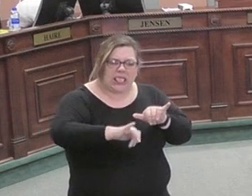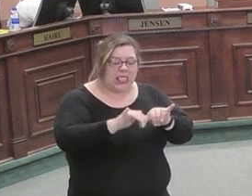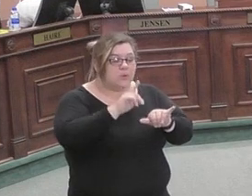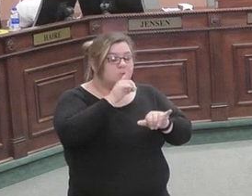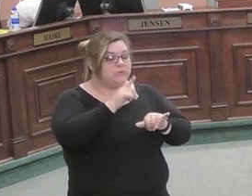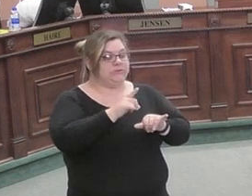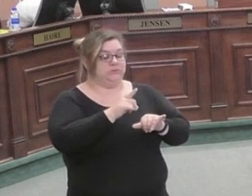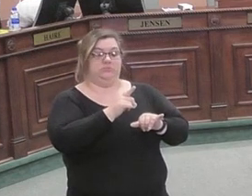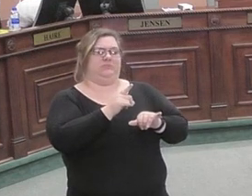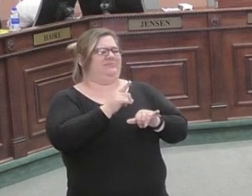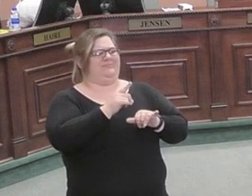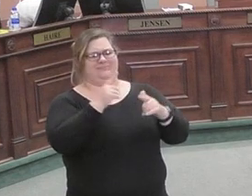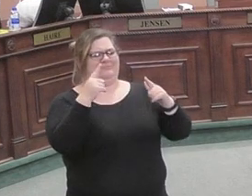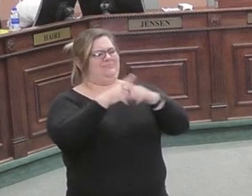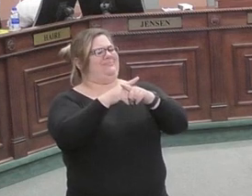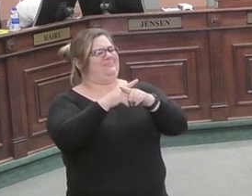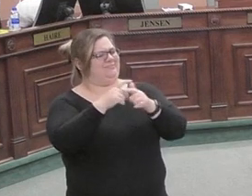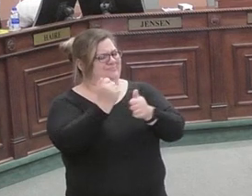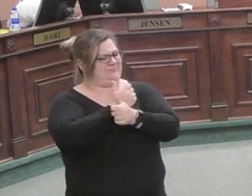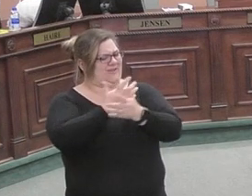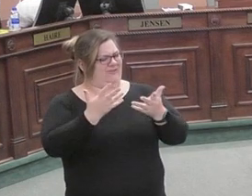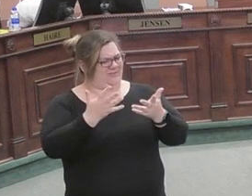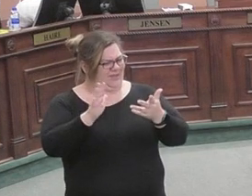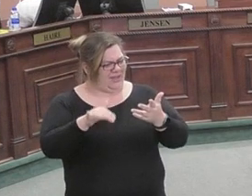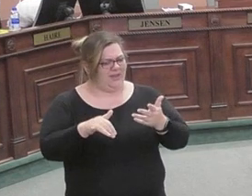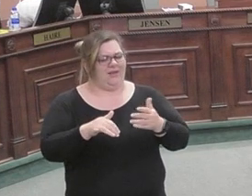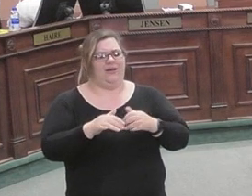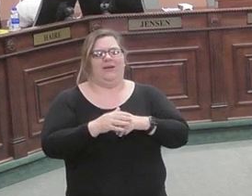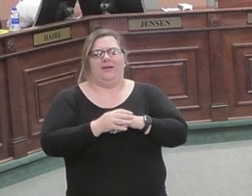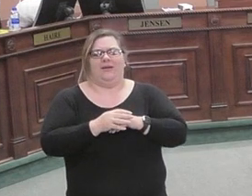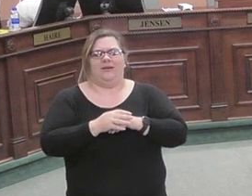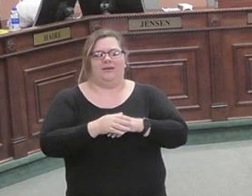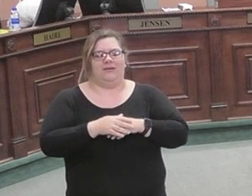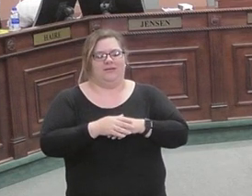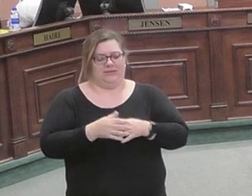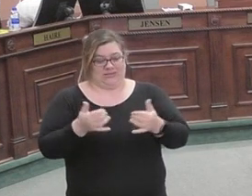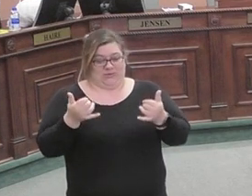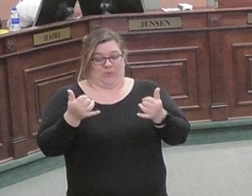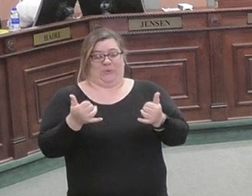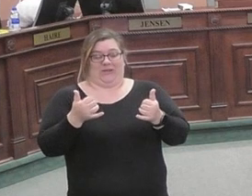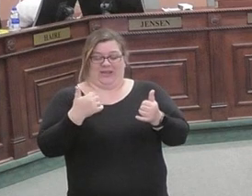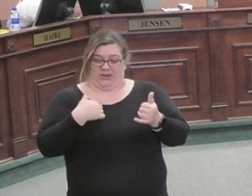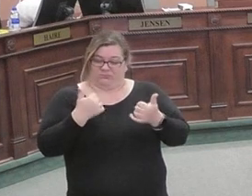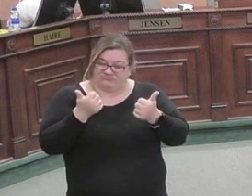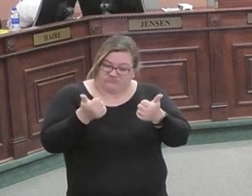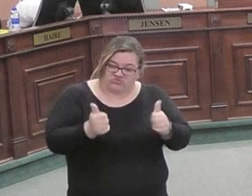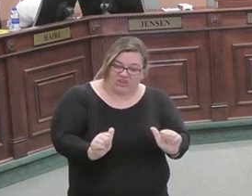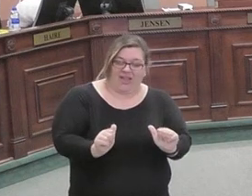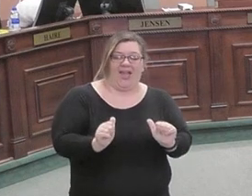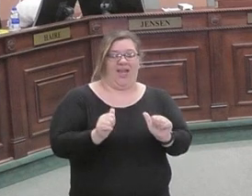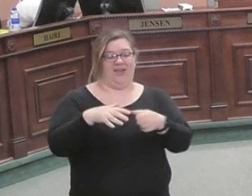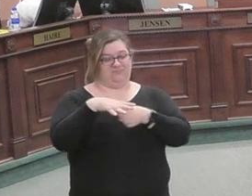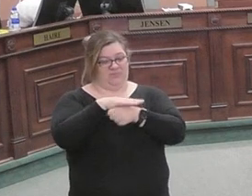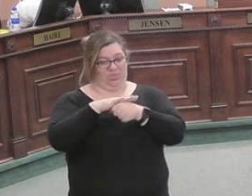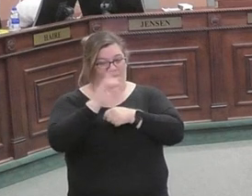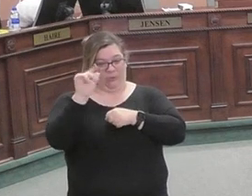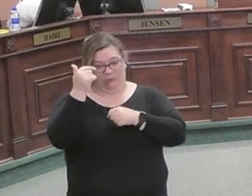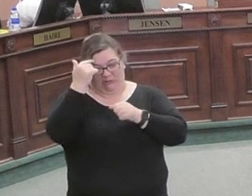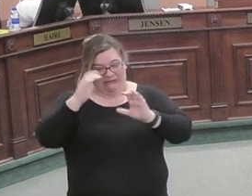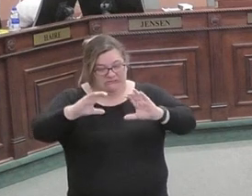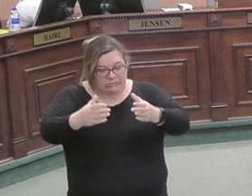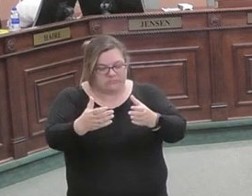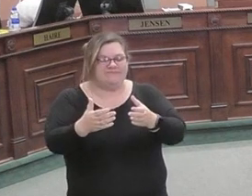is contrary to all of this. And so this is really an attempt by the local government to discourage large